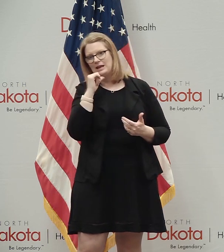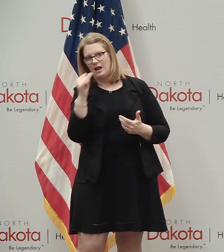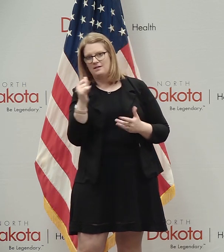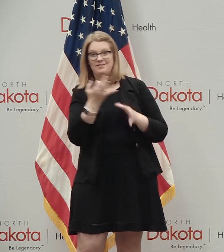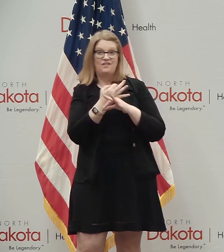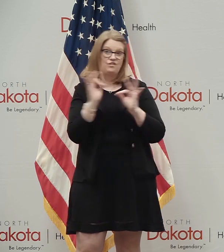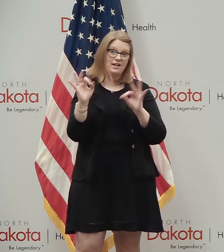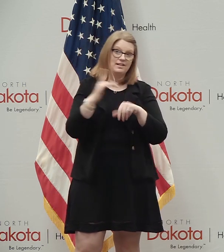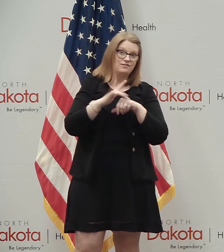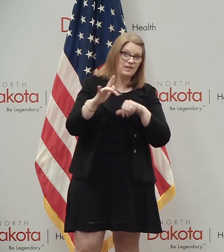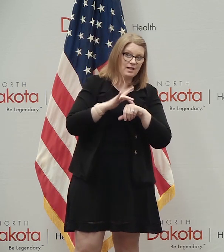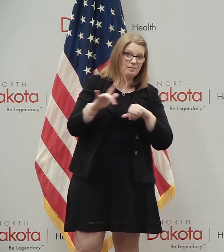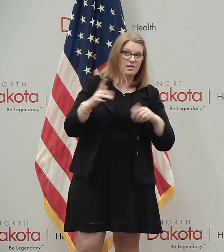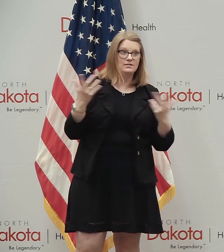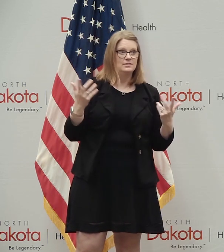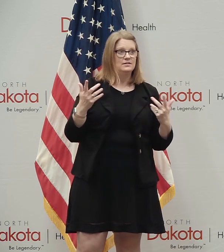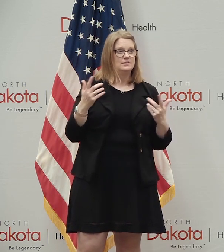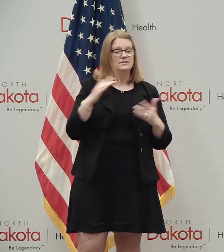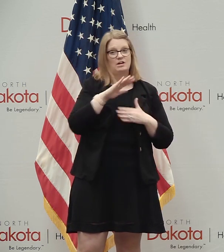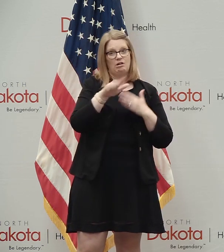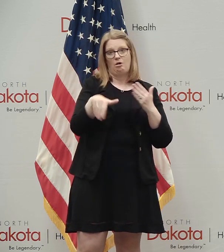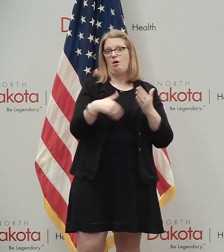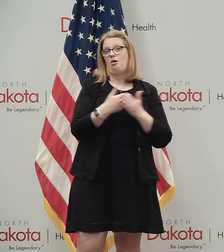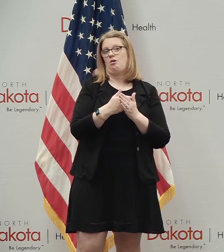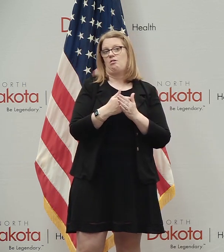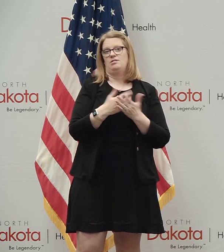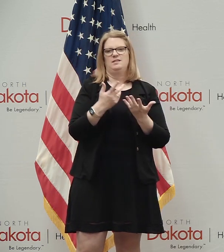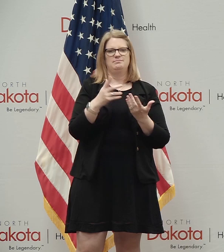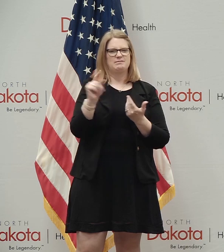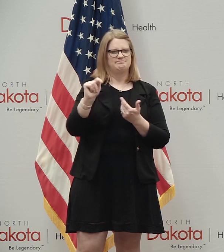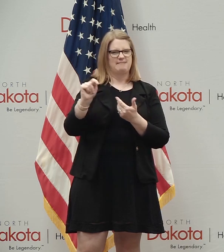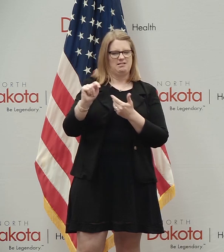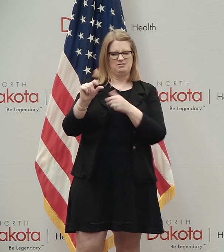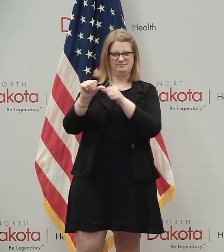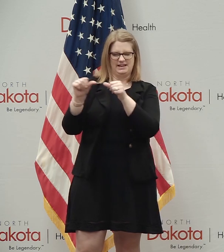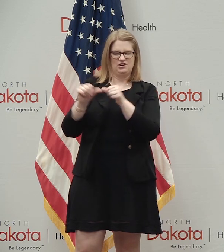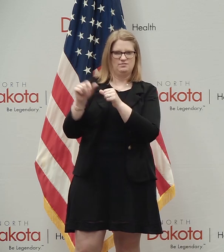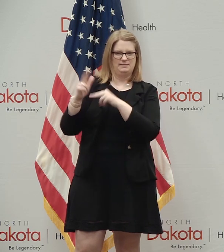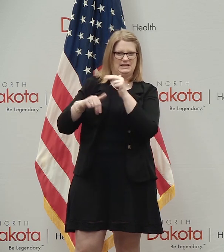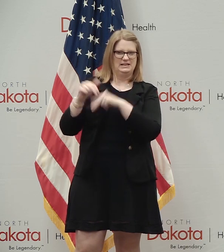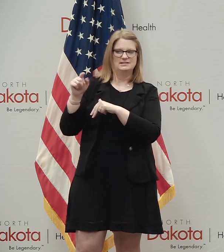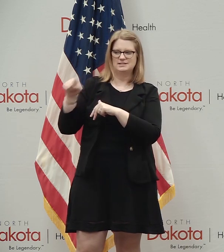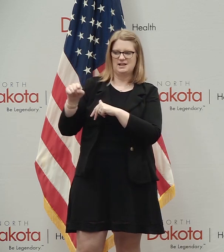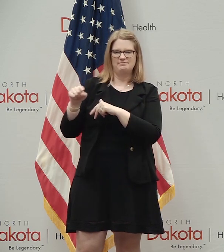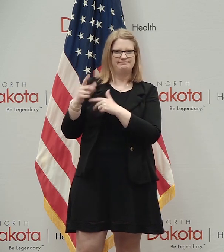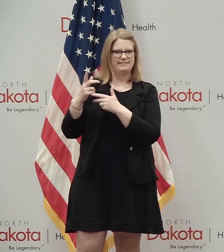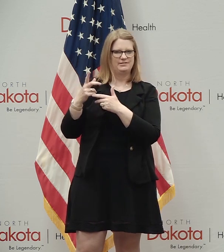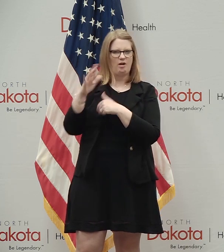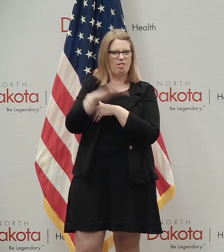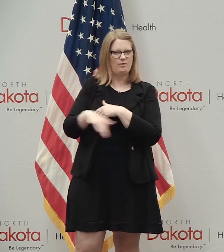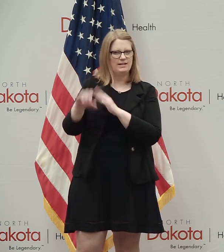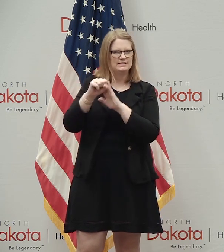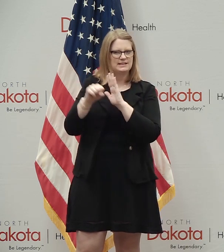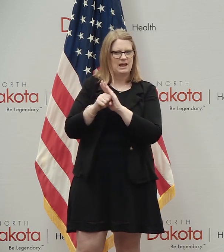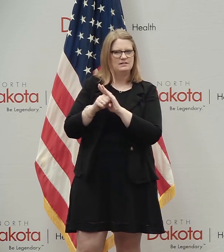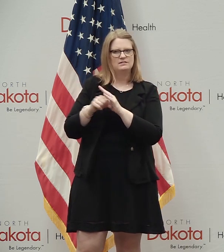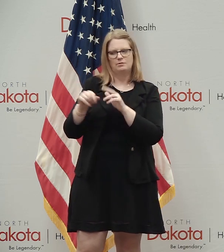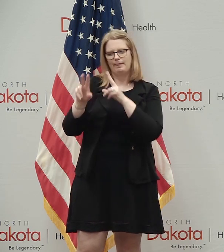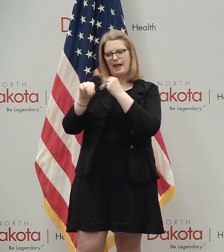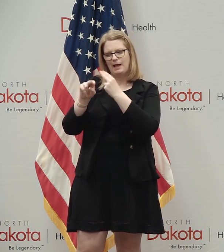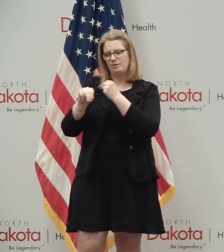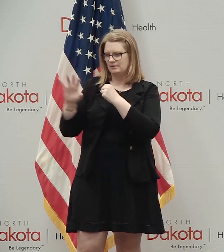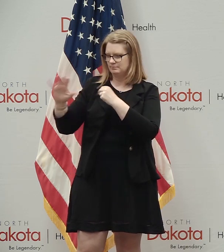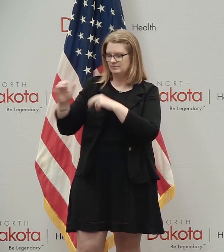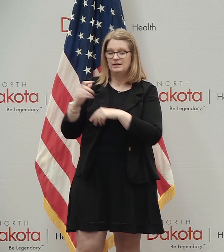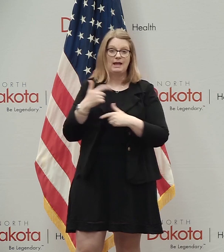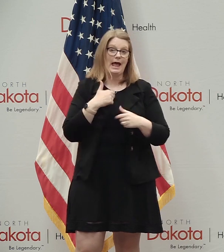They're available at all the rest stops around the state. We got quite a supply of them, but they're fun to have up. I